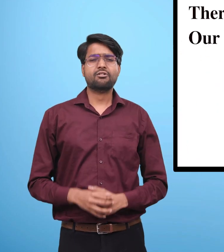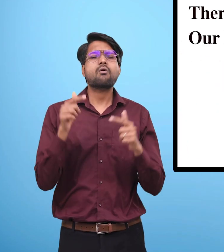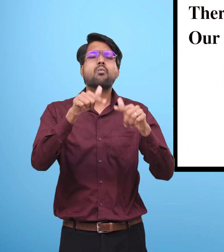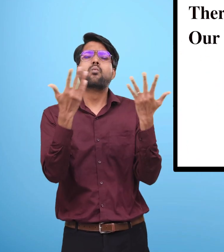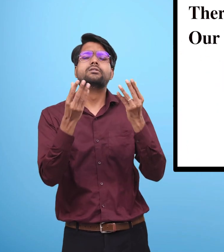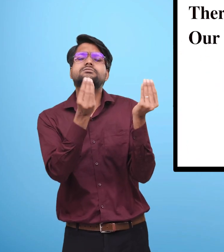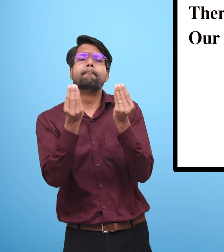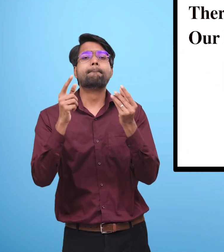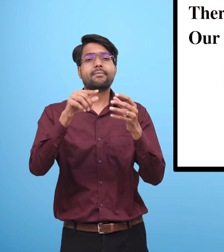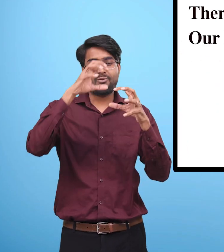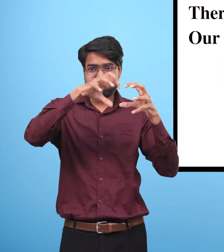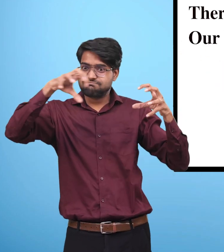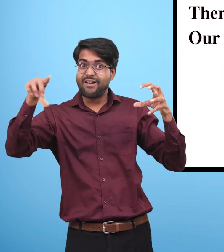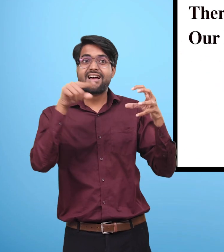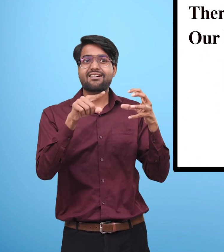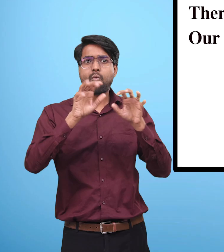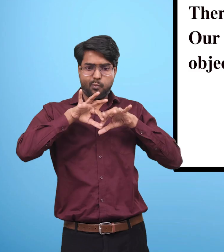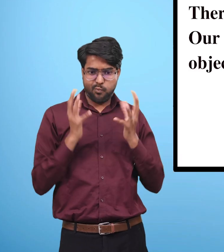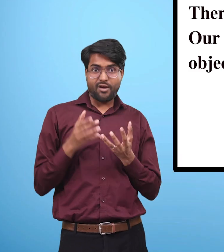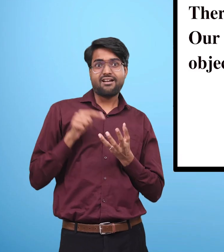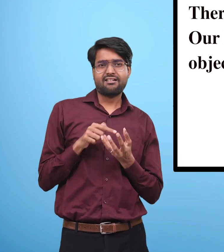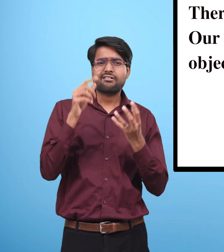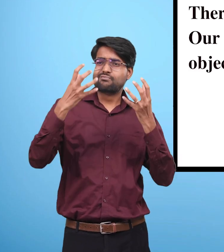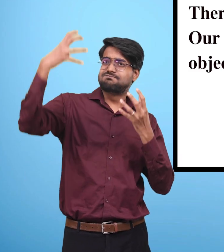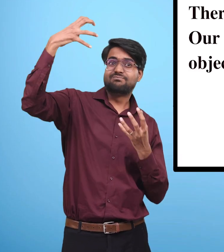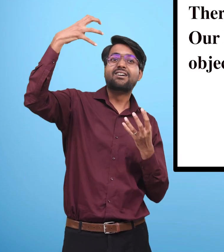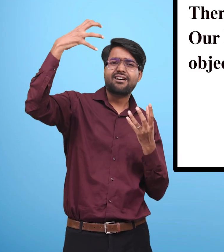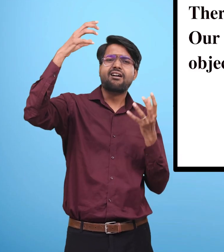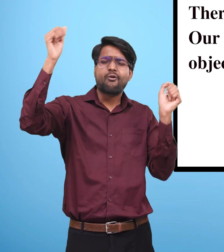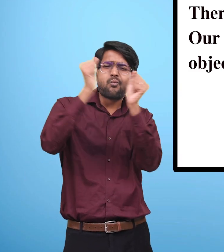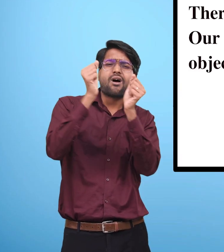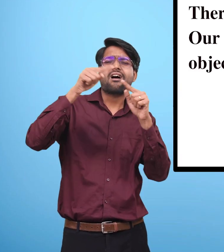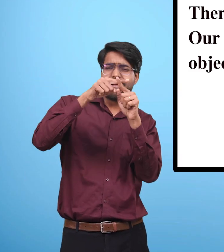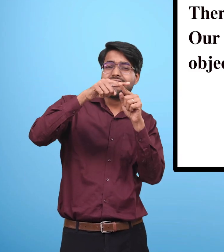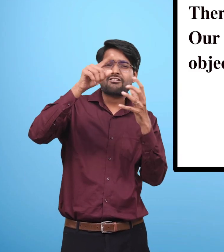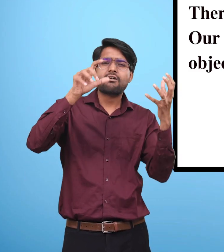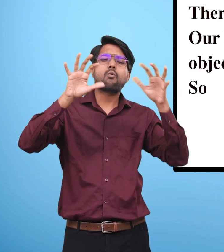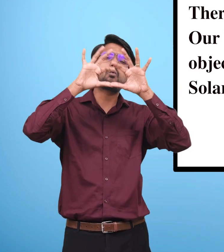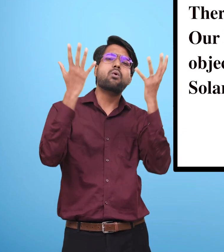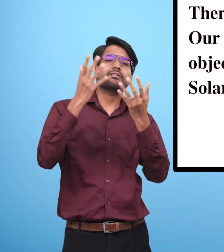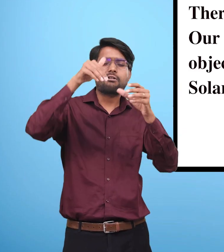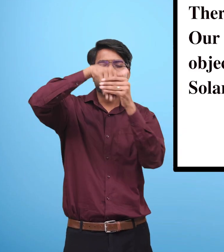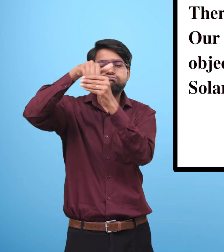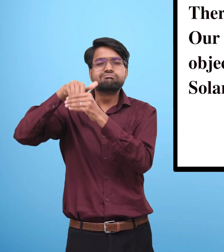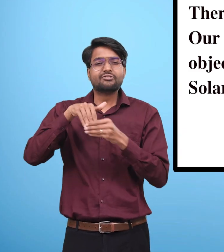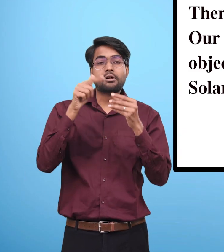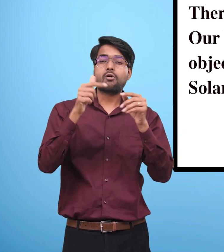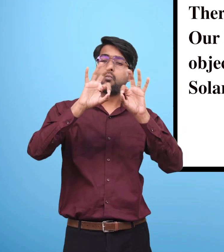Our Earth, along with some of these objects and the sun, together form our solar system.